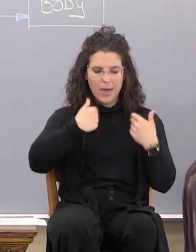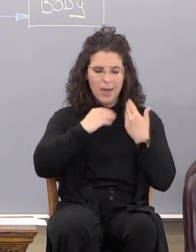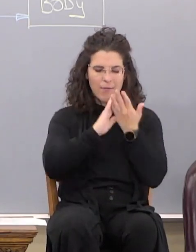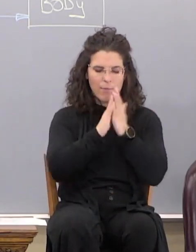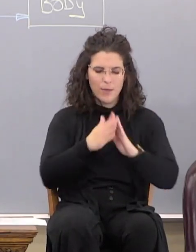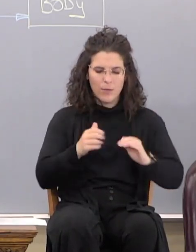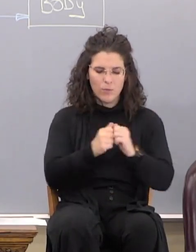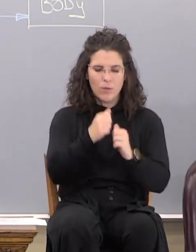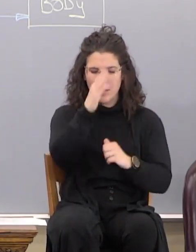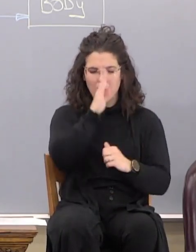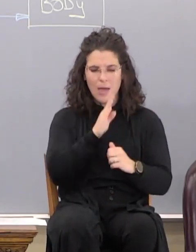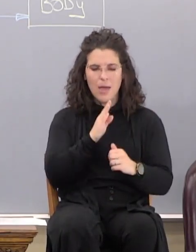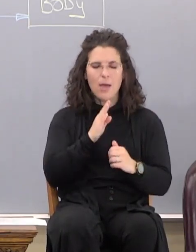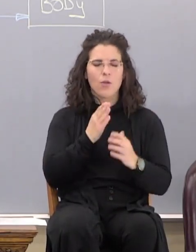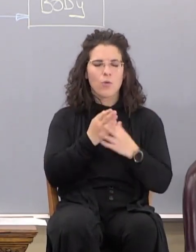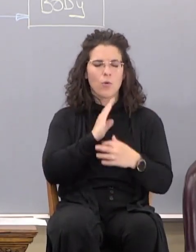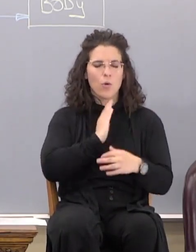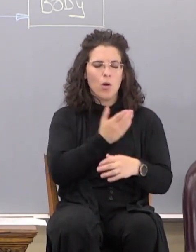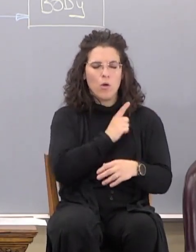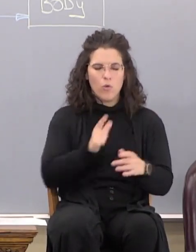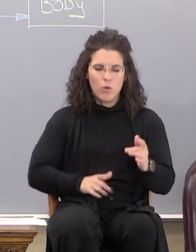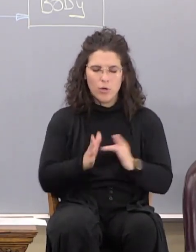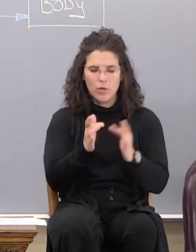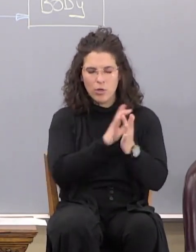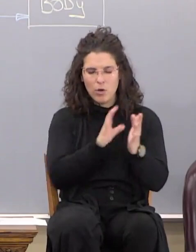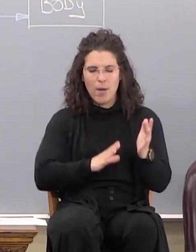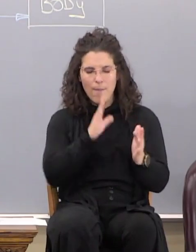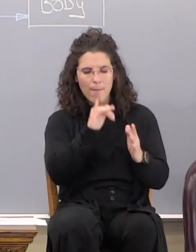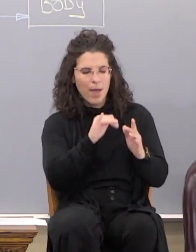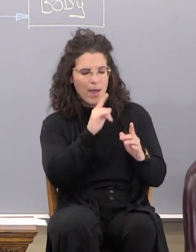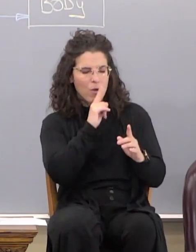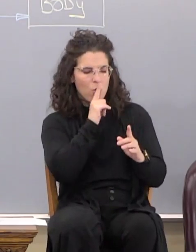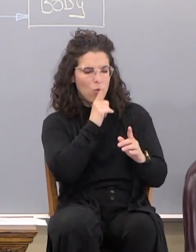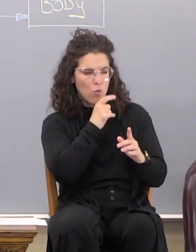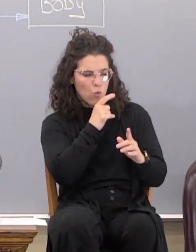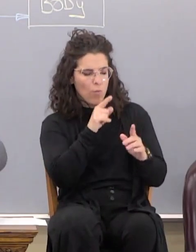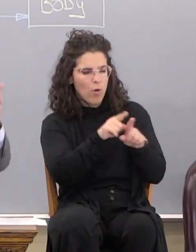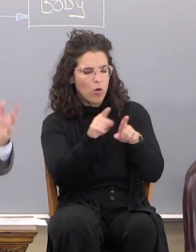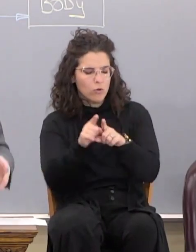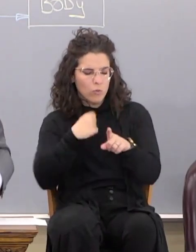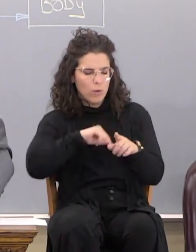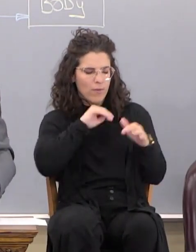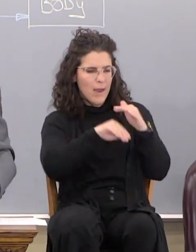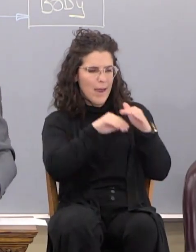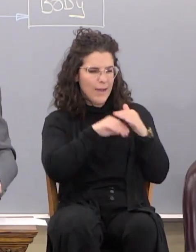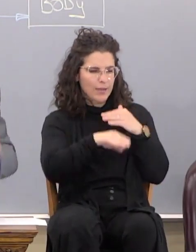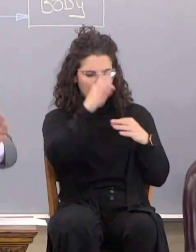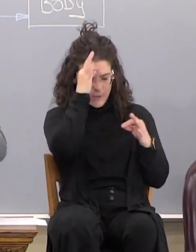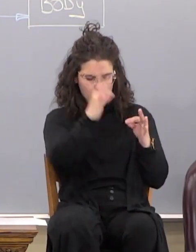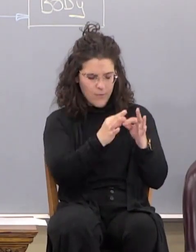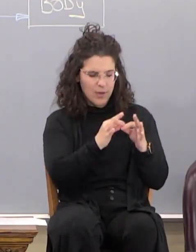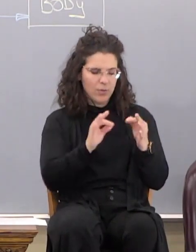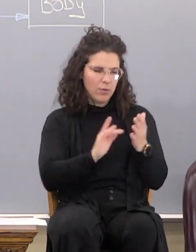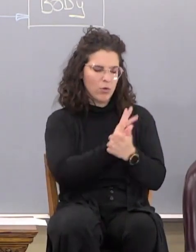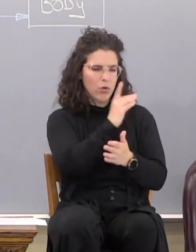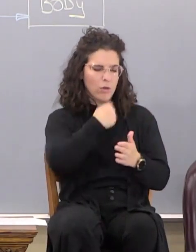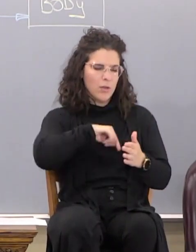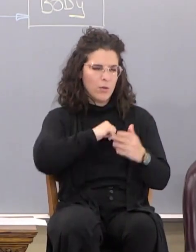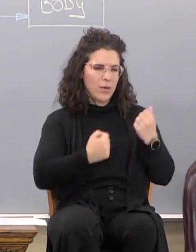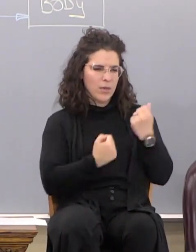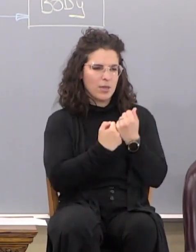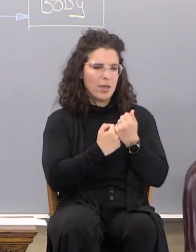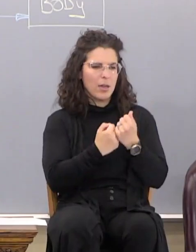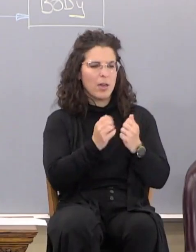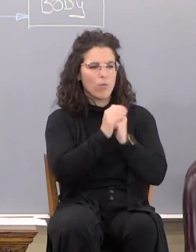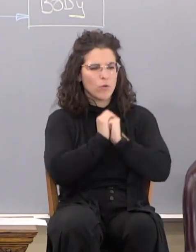Christ, by whom also we have access by faith into this grace when we stand, and rejoice in hope of the glory of God. There's all three phases of your Christian